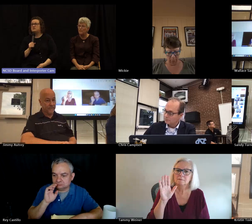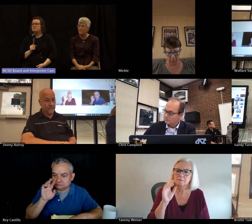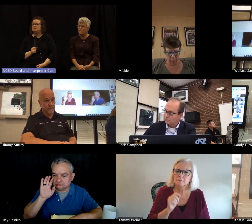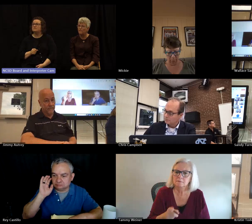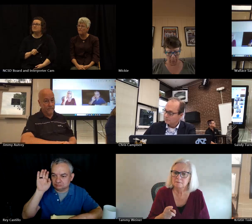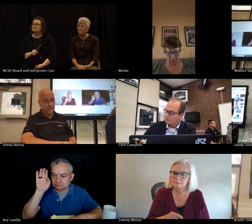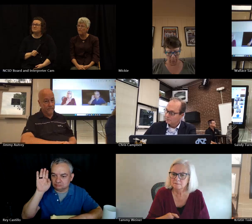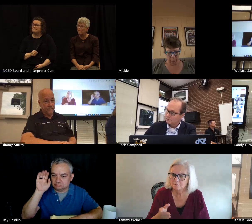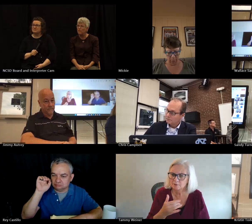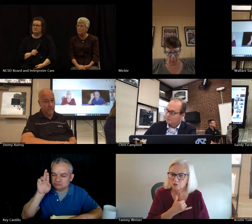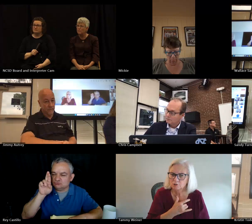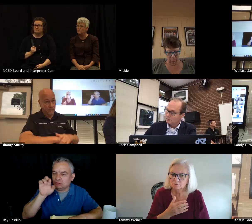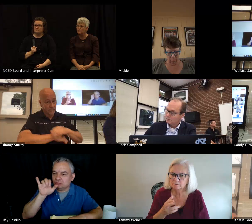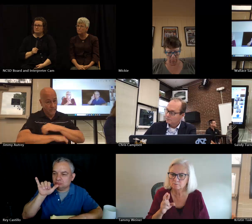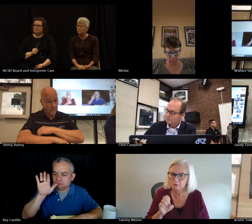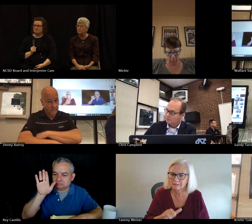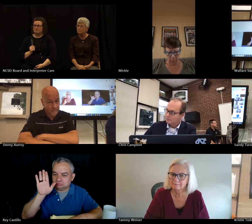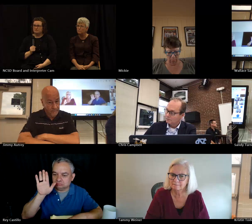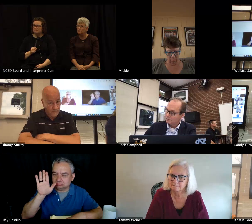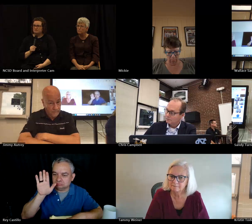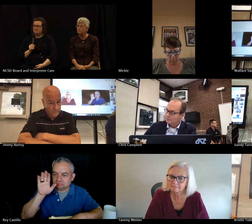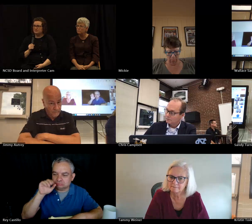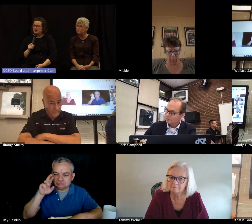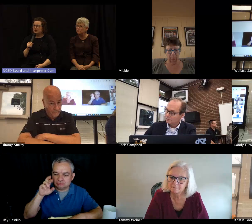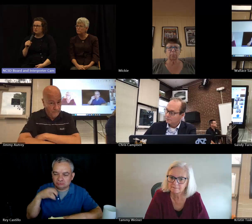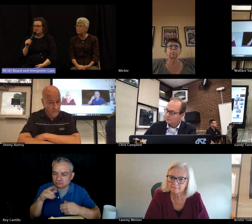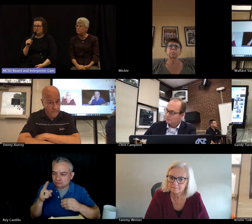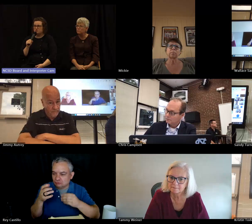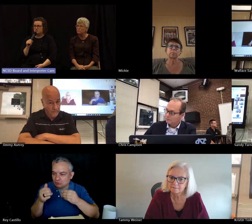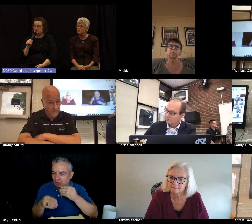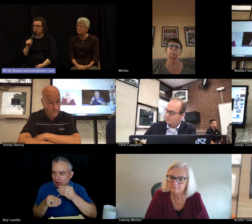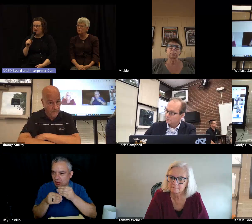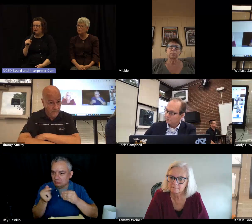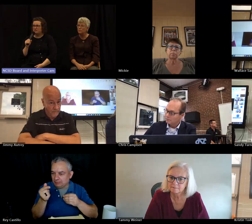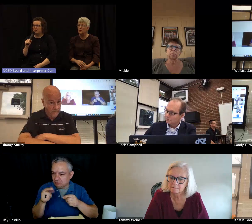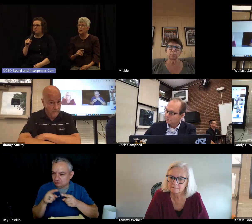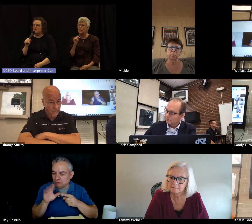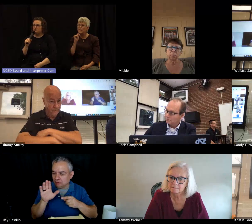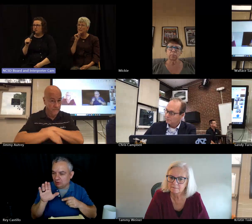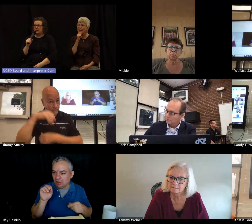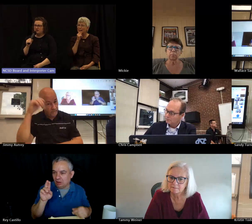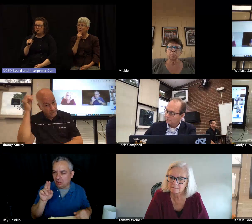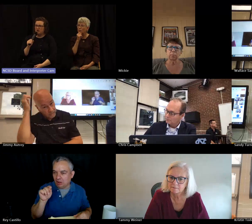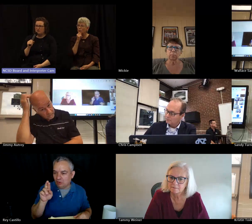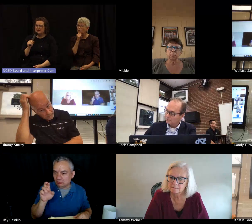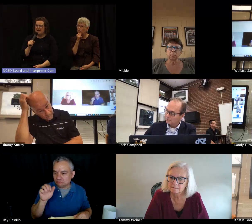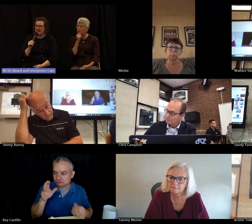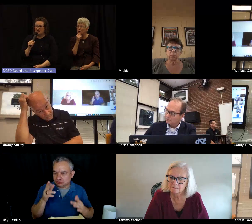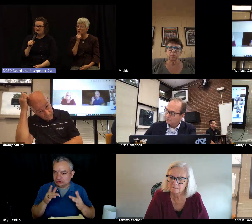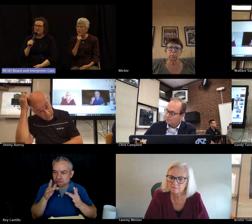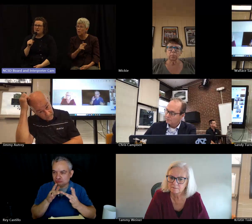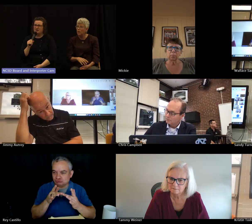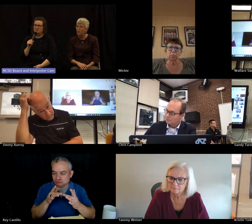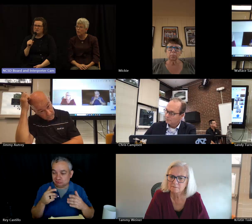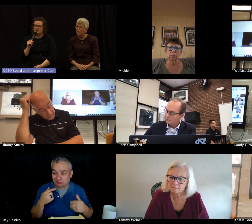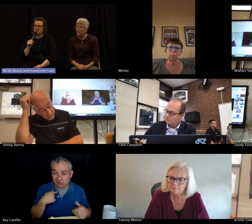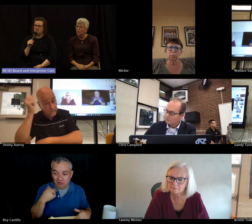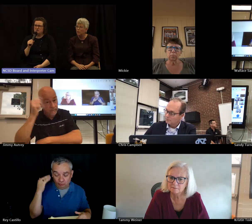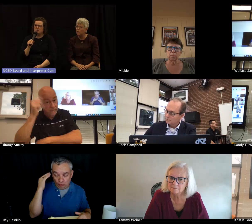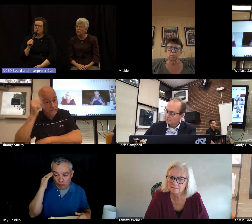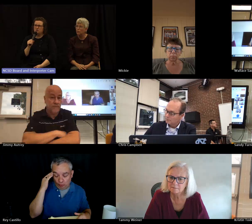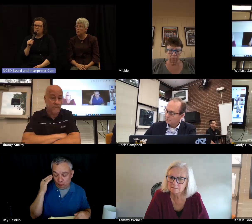is. Yeah. Okay, Okay, this is thank you for Ray. that. Ray, here, I wanted to add